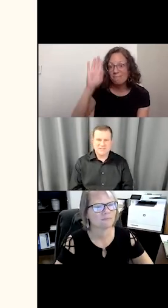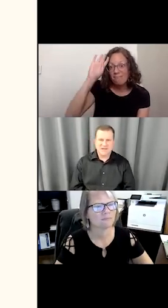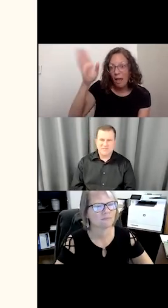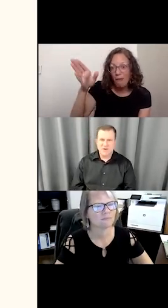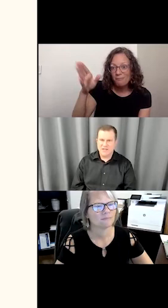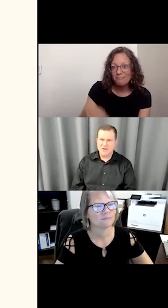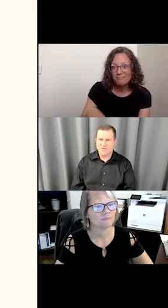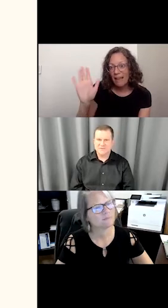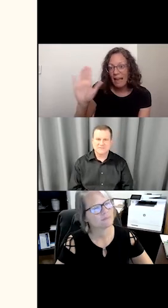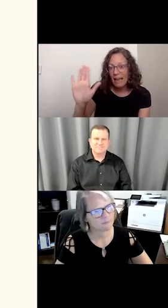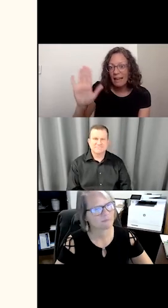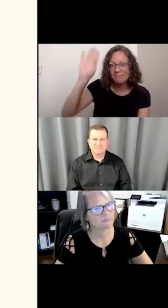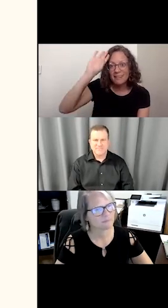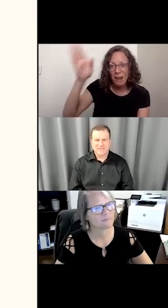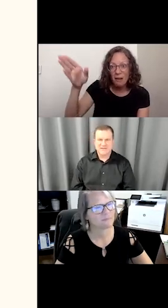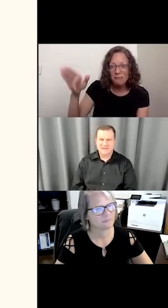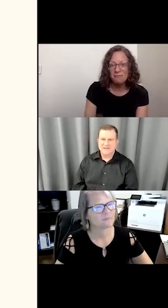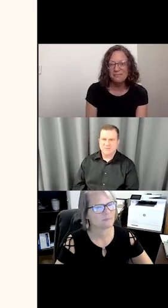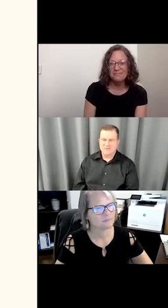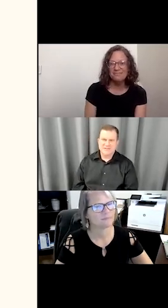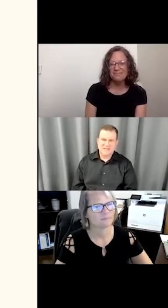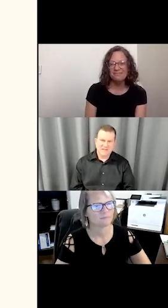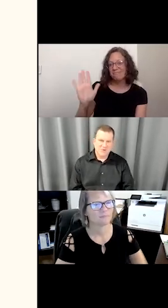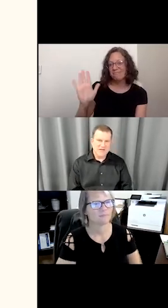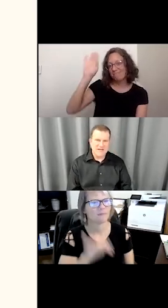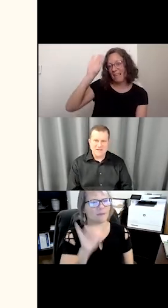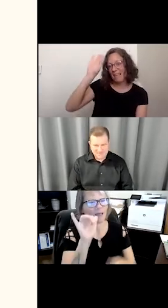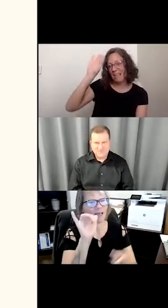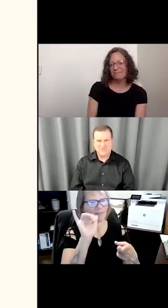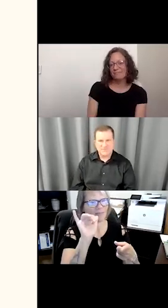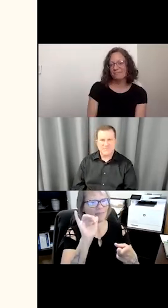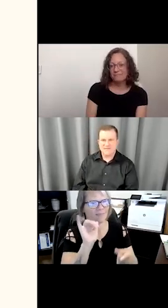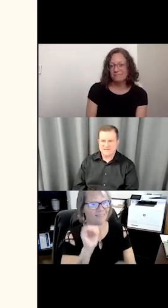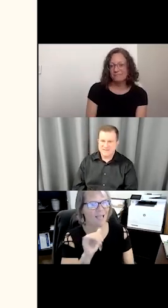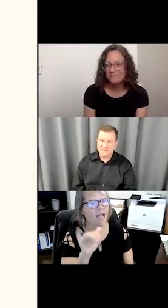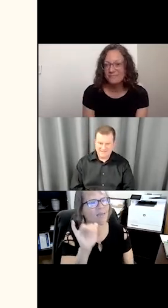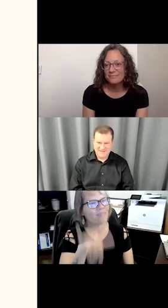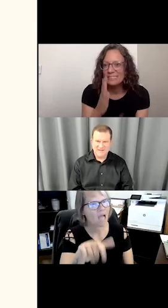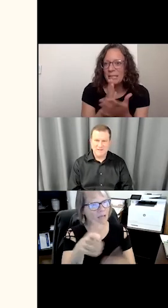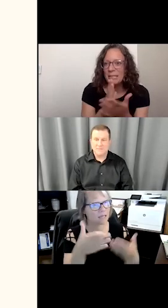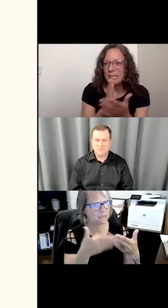is the sign for hello. You can say hello or hi.